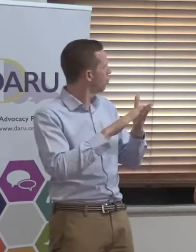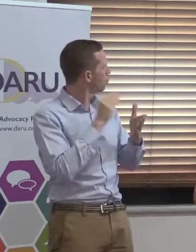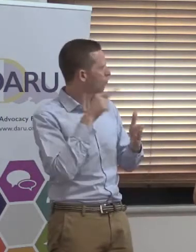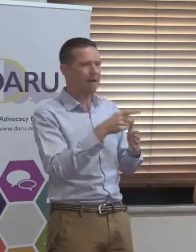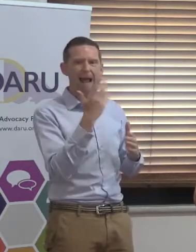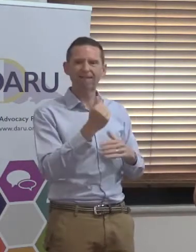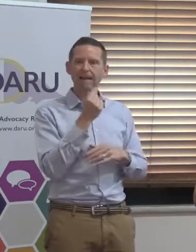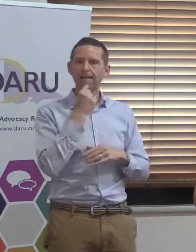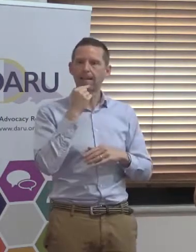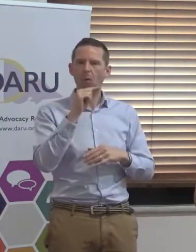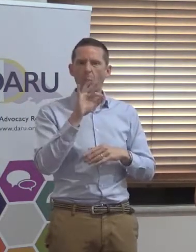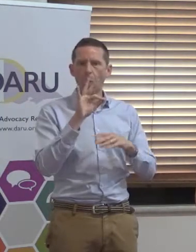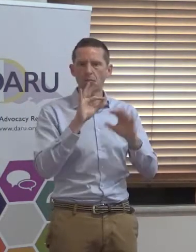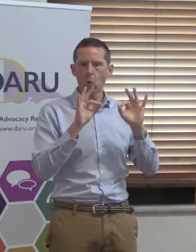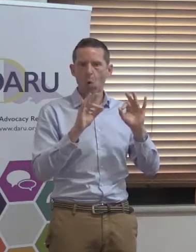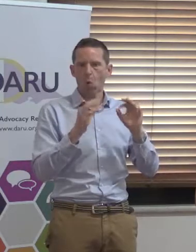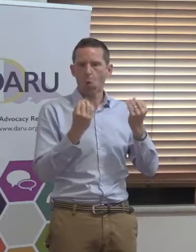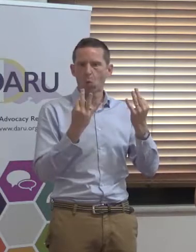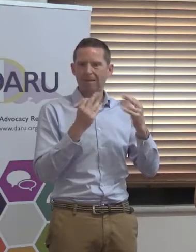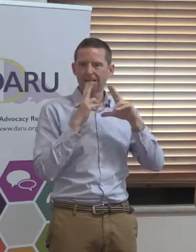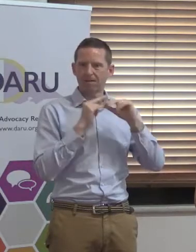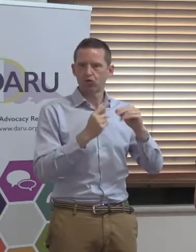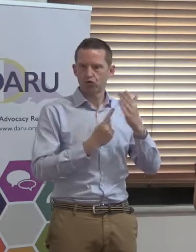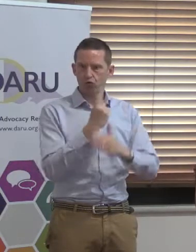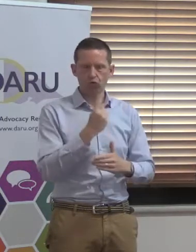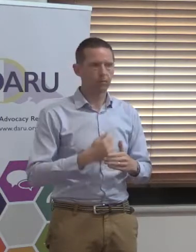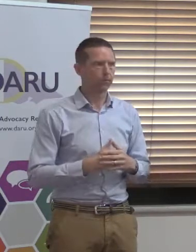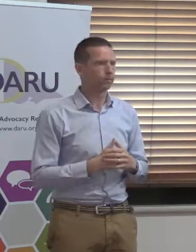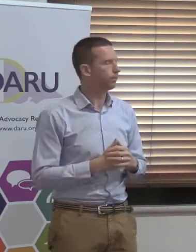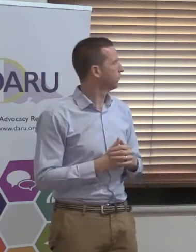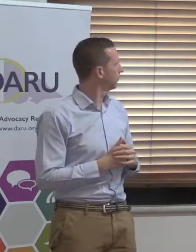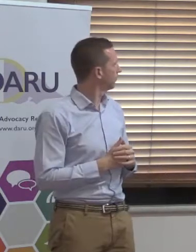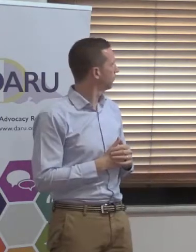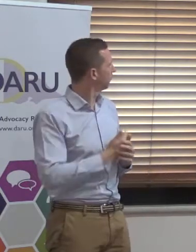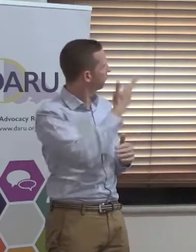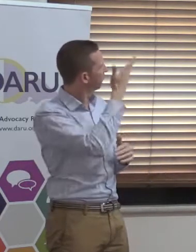no speech face and need, but this is just